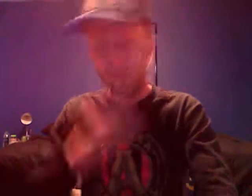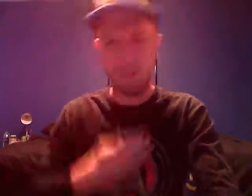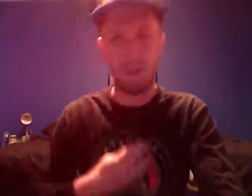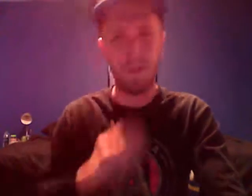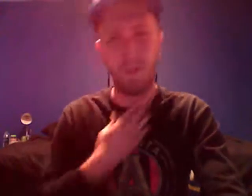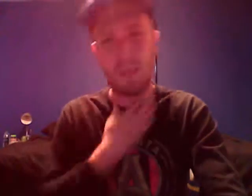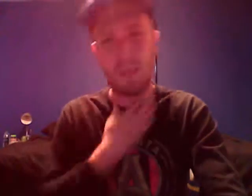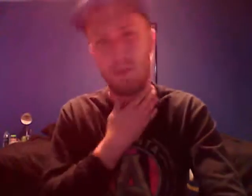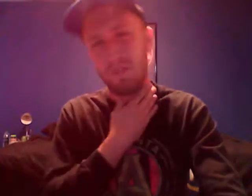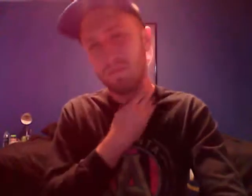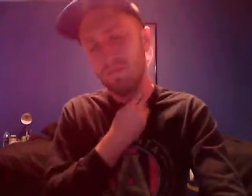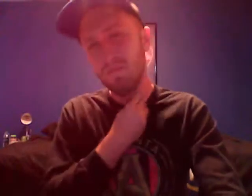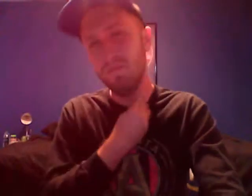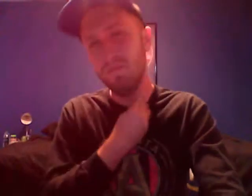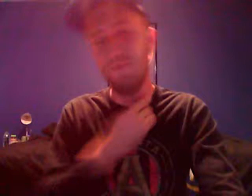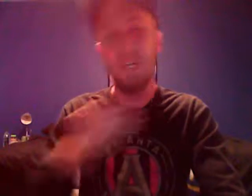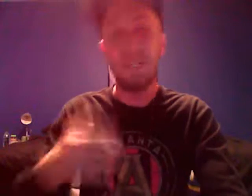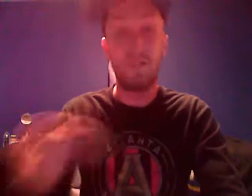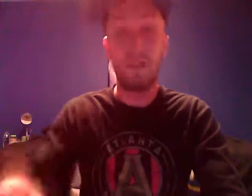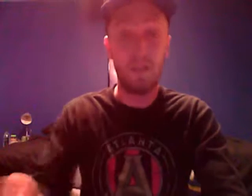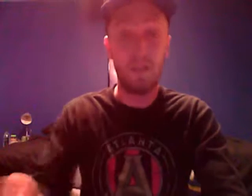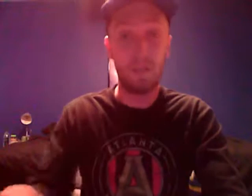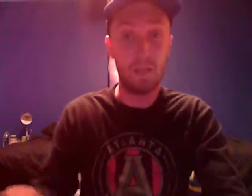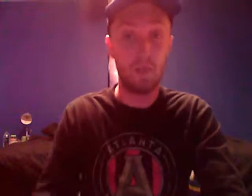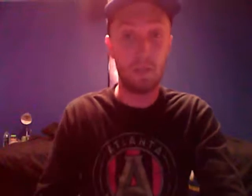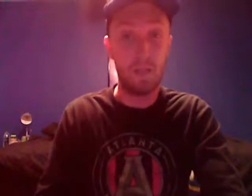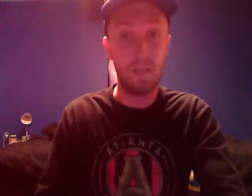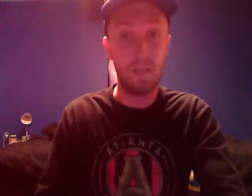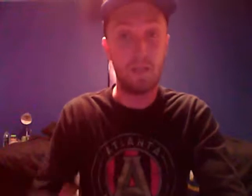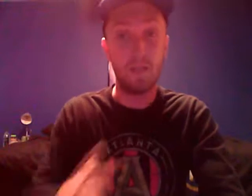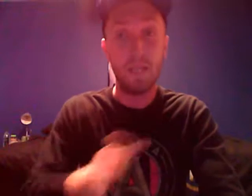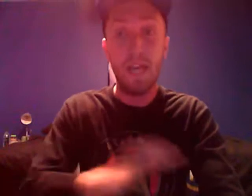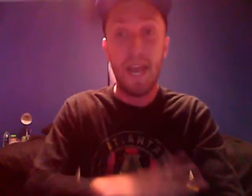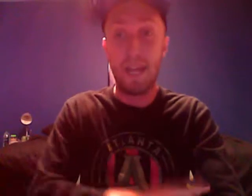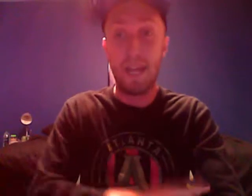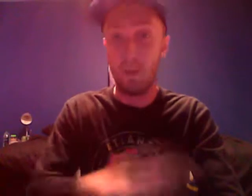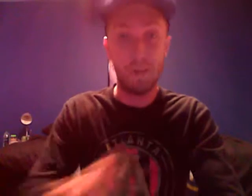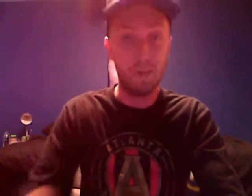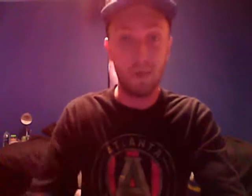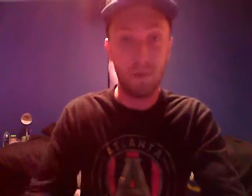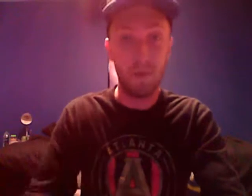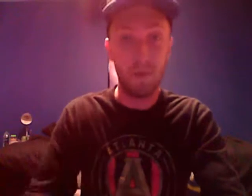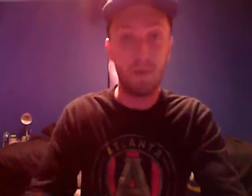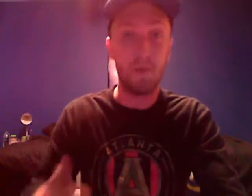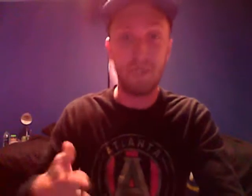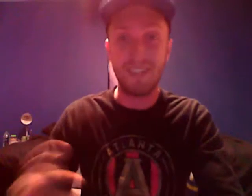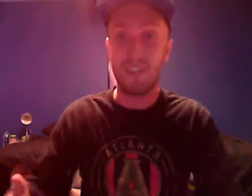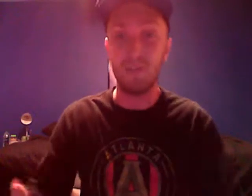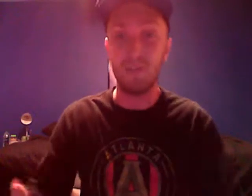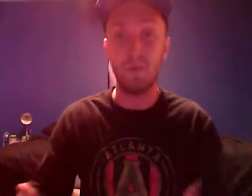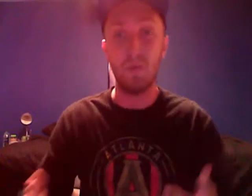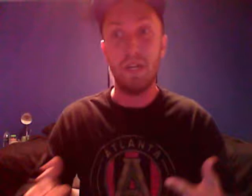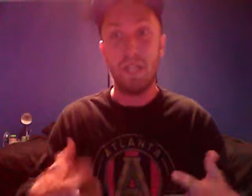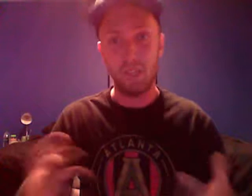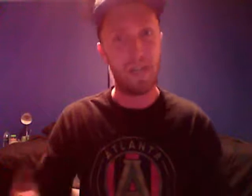I'm sorry, I don't know what that was. The fact that this was his worst game of the season and he wasn't the worst player on the field kind of tells you just